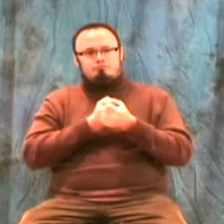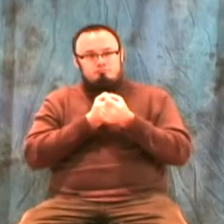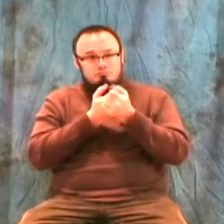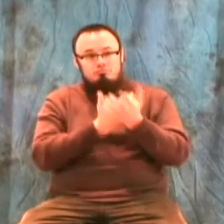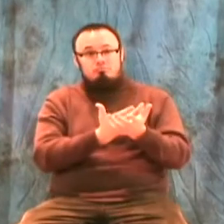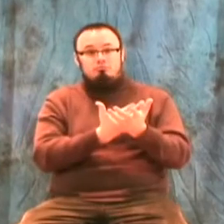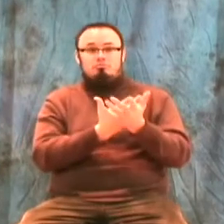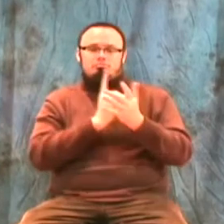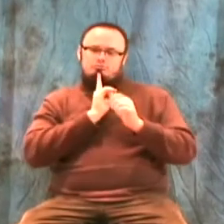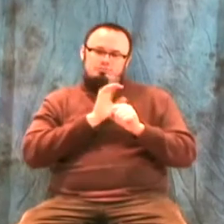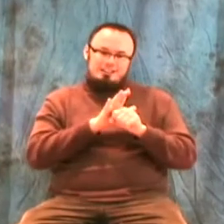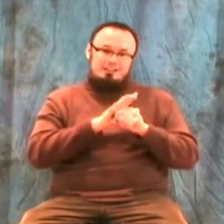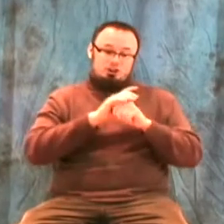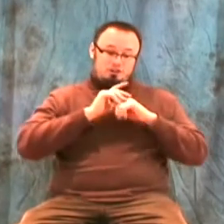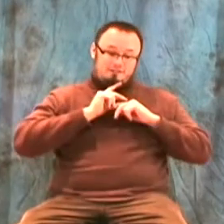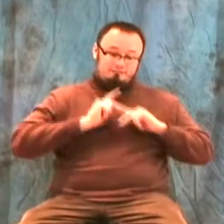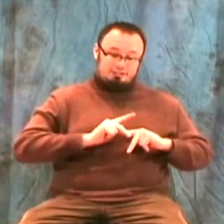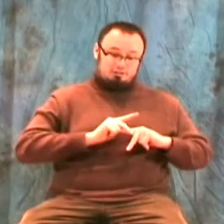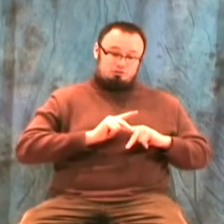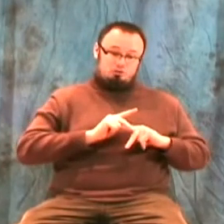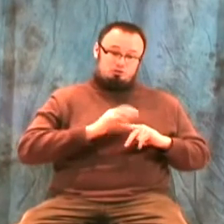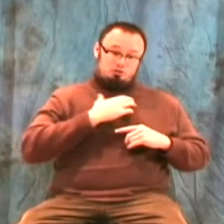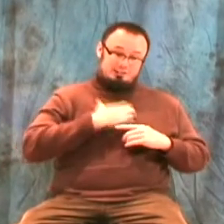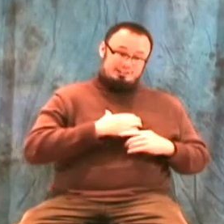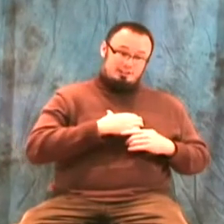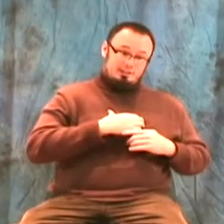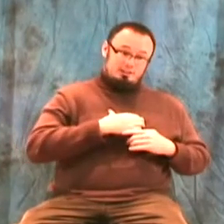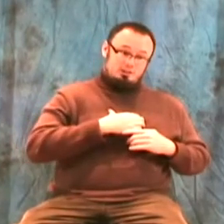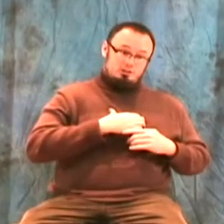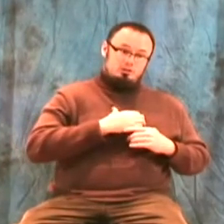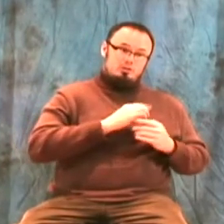dedication of the physical desires to a spiritual end.